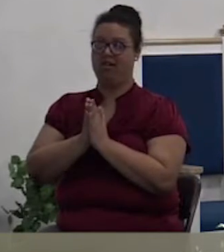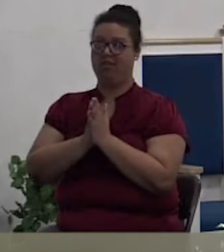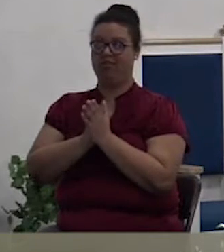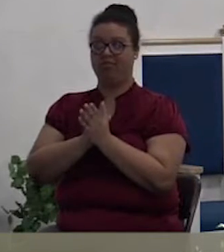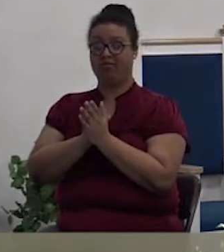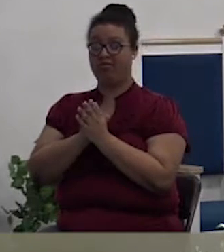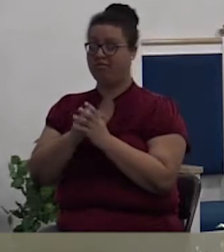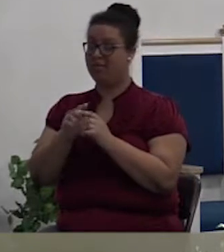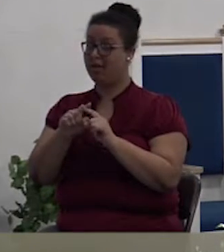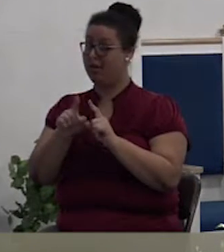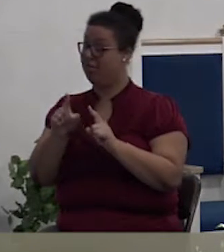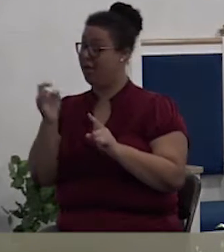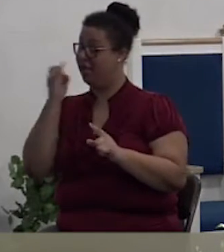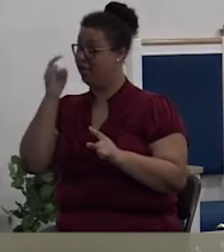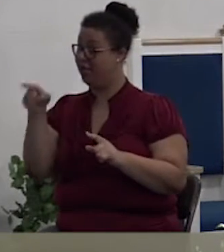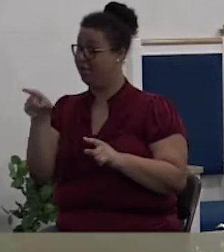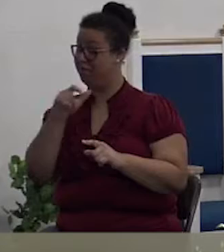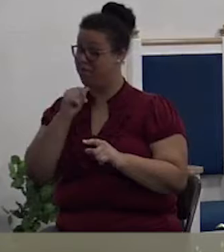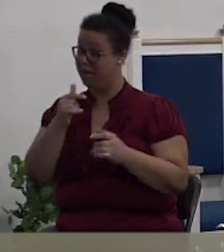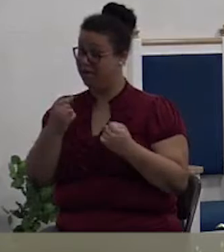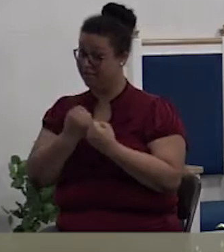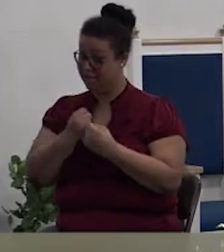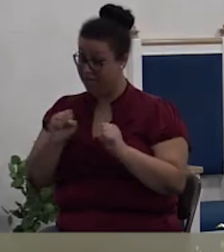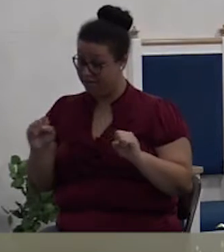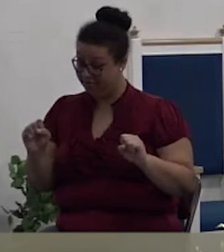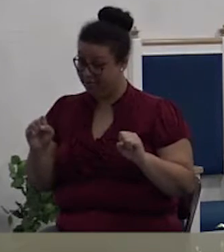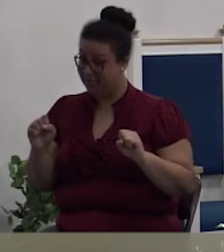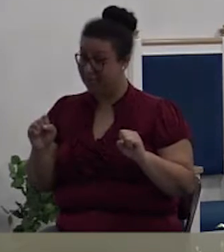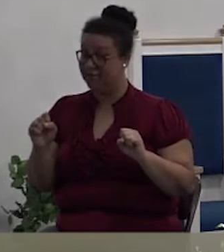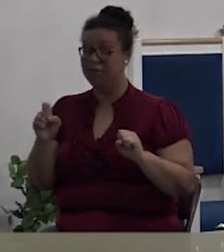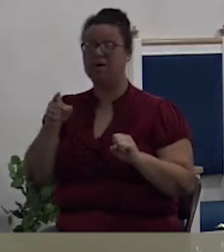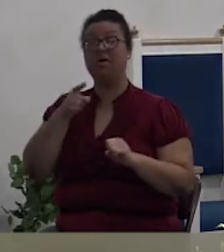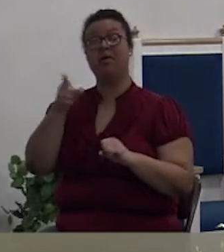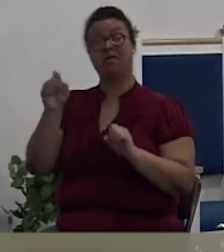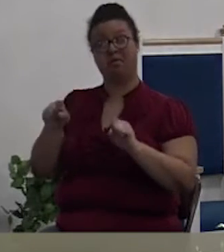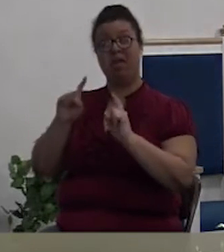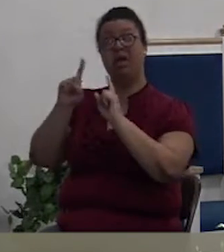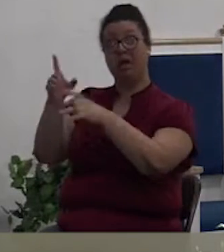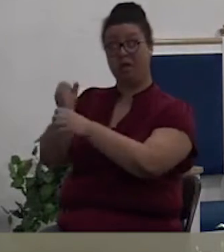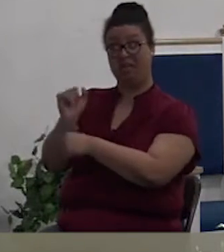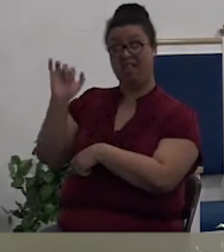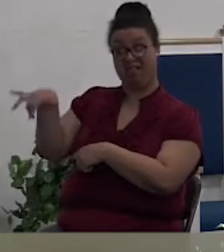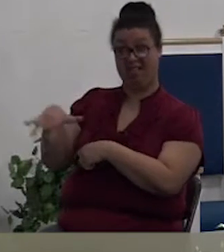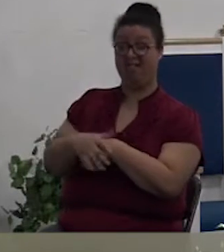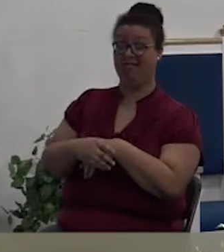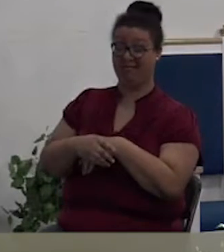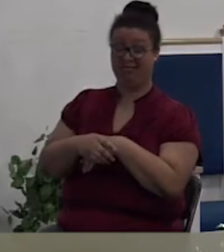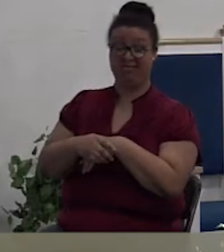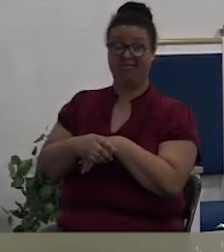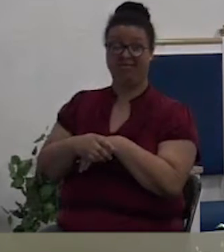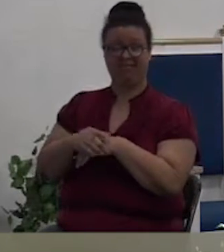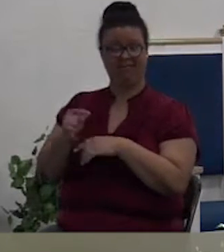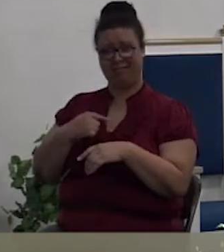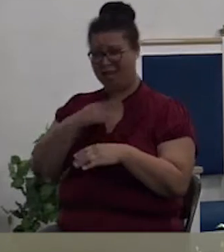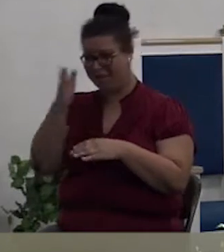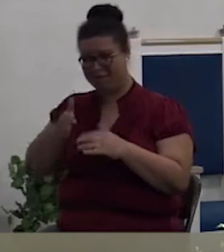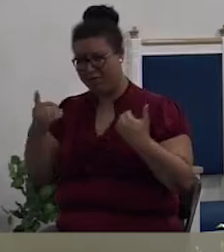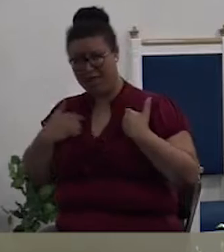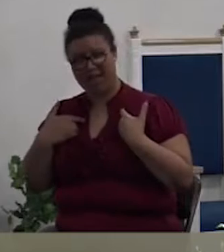Now, if you wasn't saved, you could go get some of that. I never had